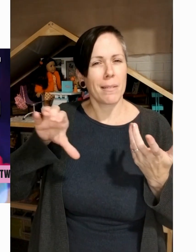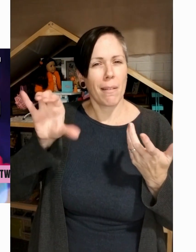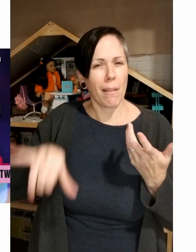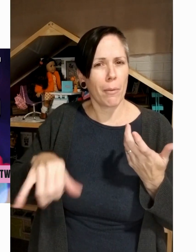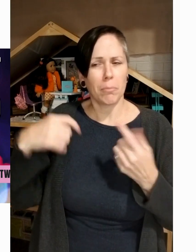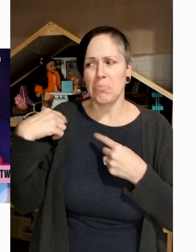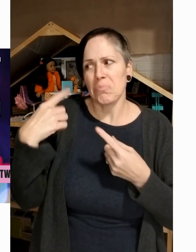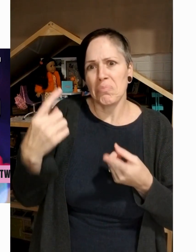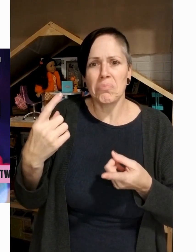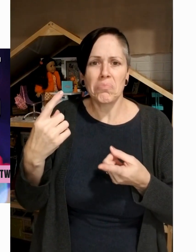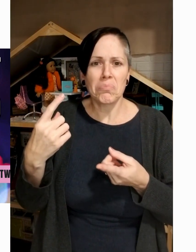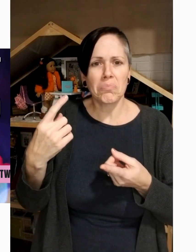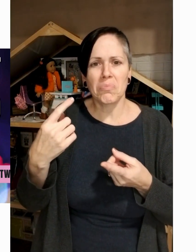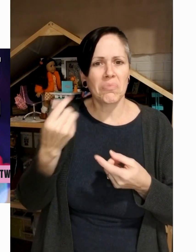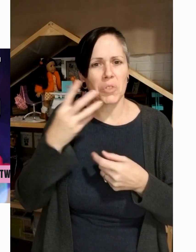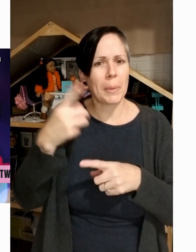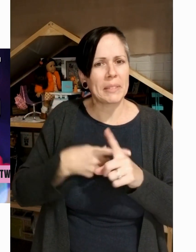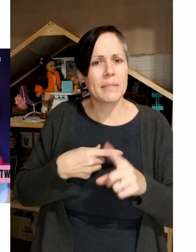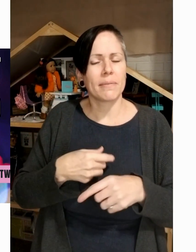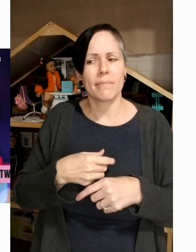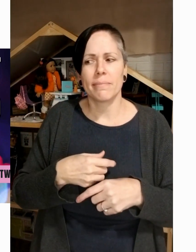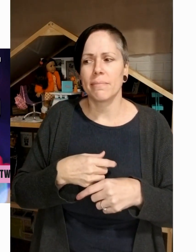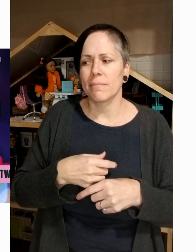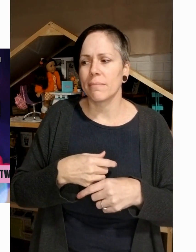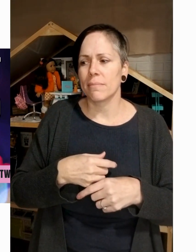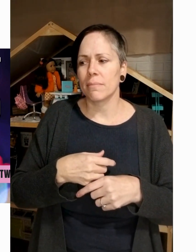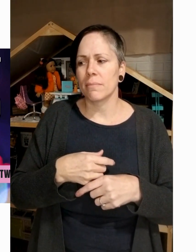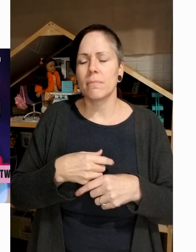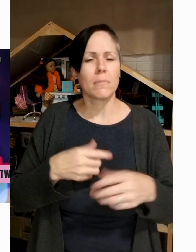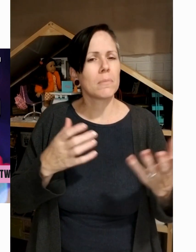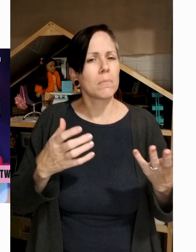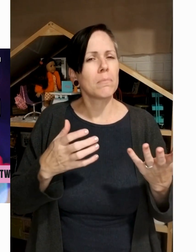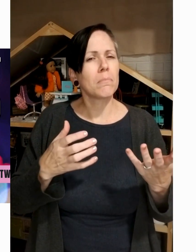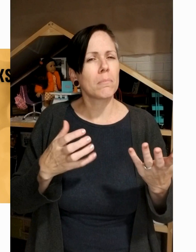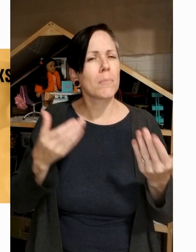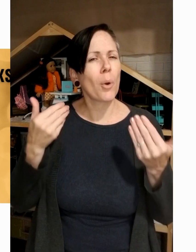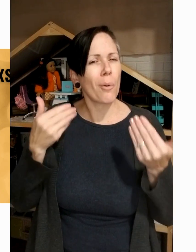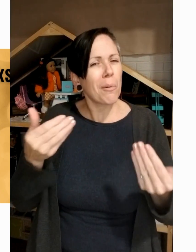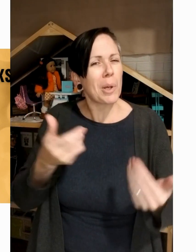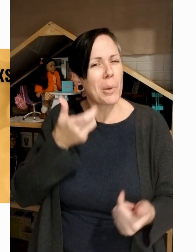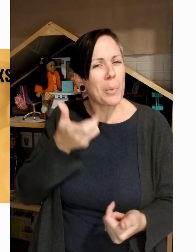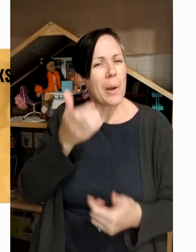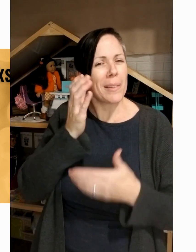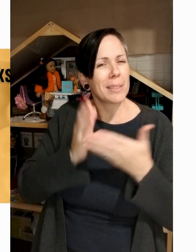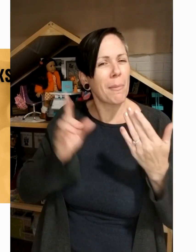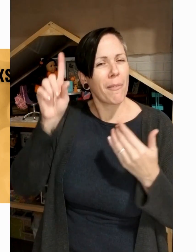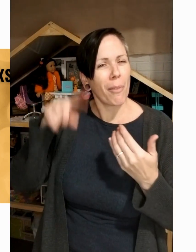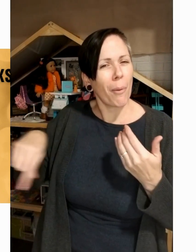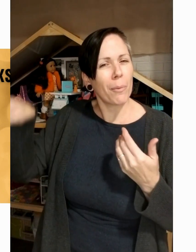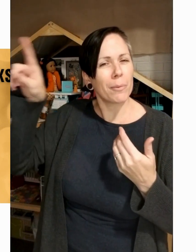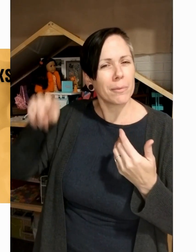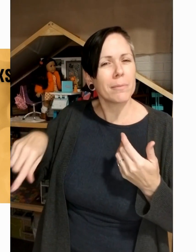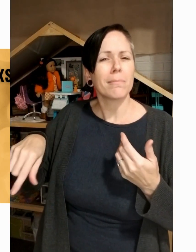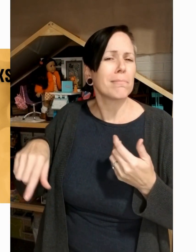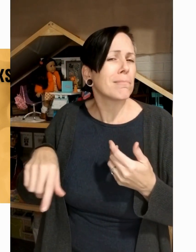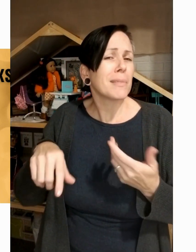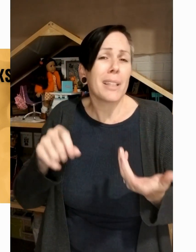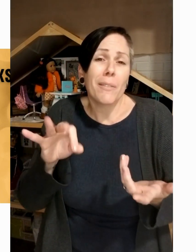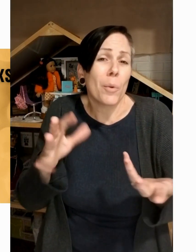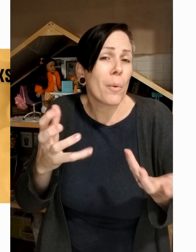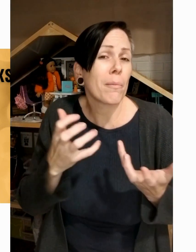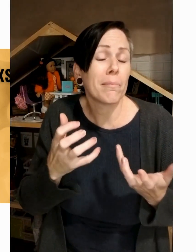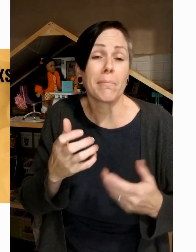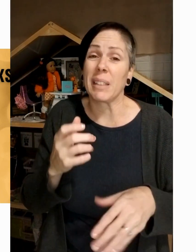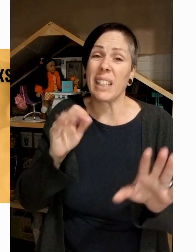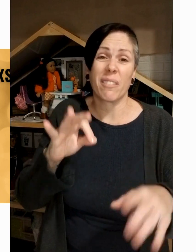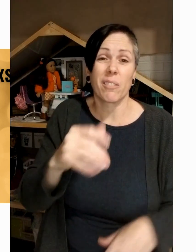while. It's been several months anyway. So let's watch some of those if you feel like binge watching. And even if you don't,